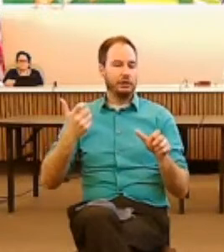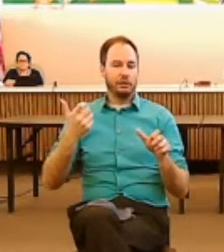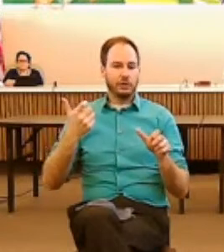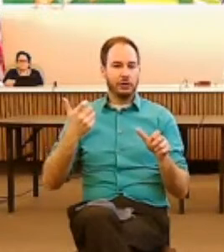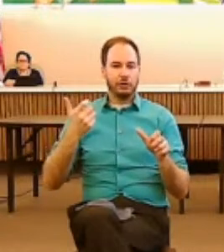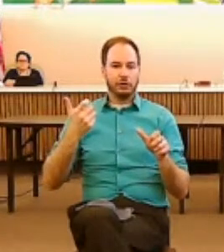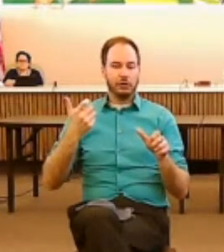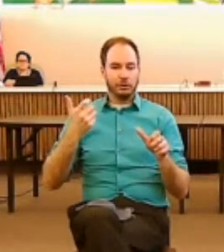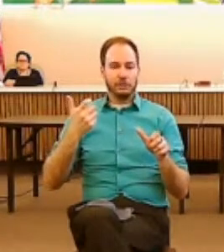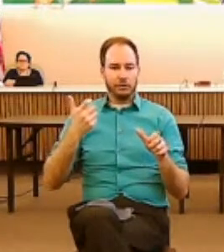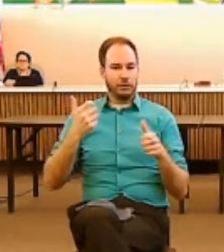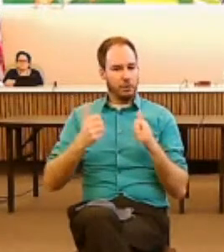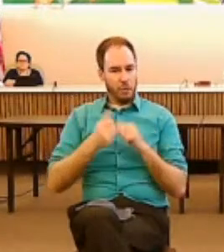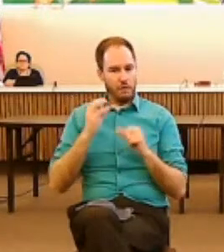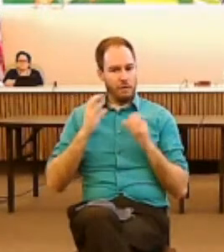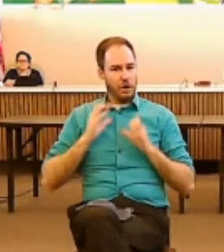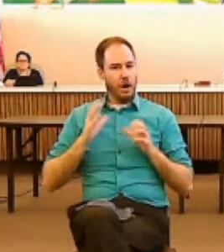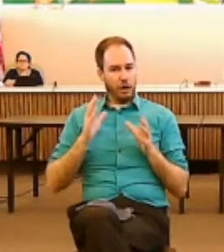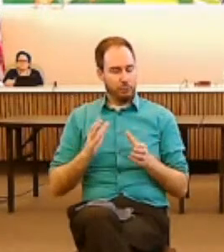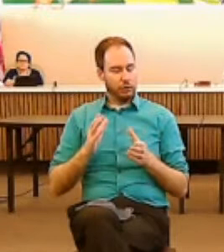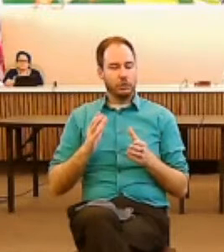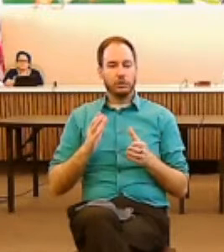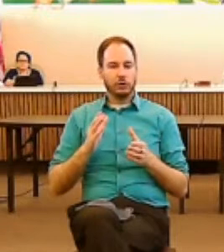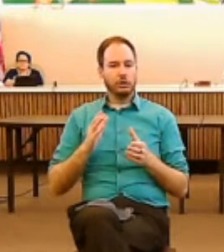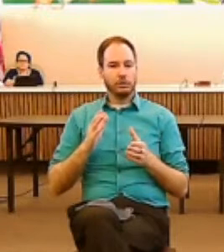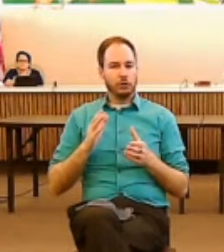A good portion of our customers are